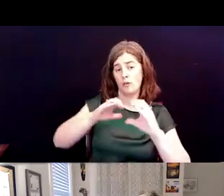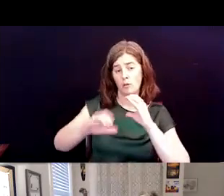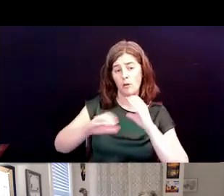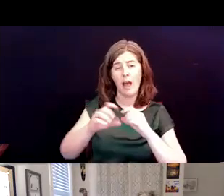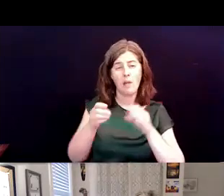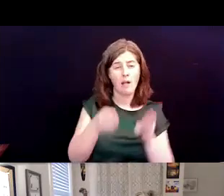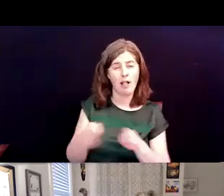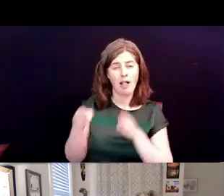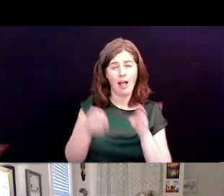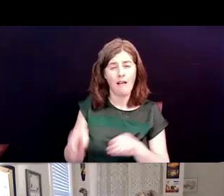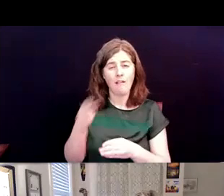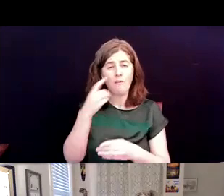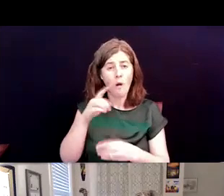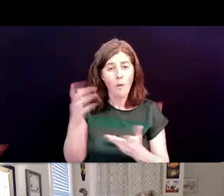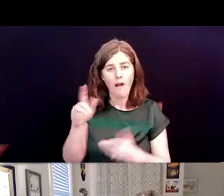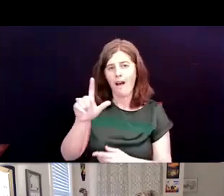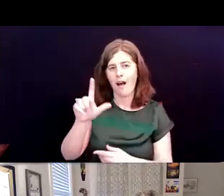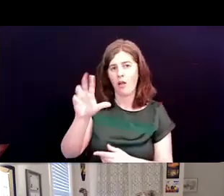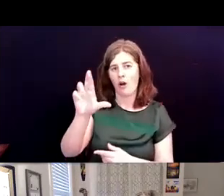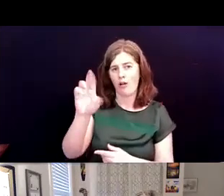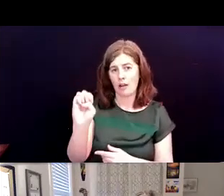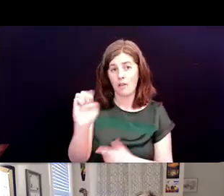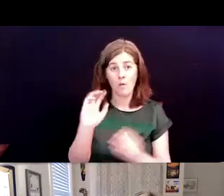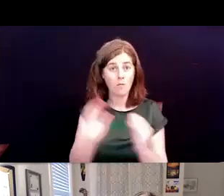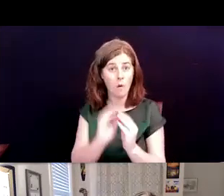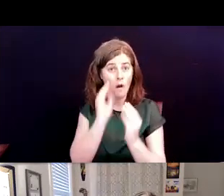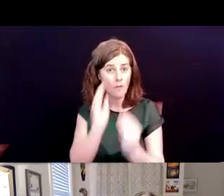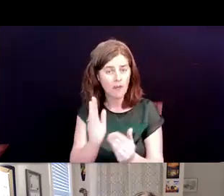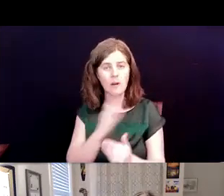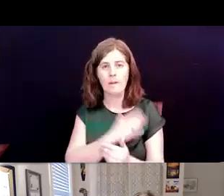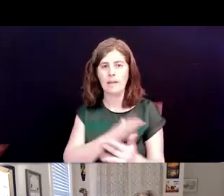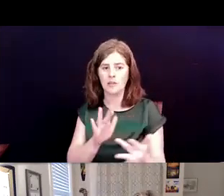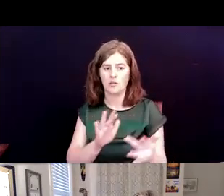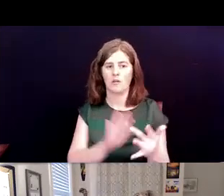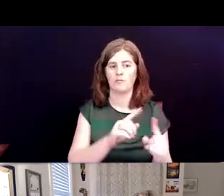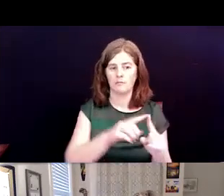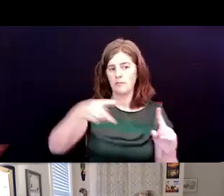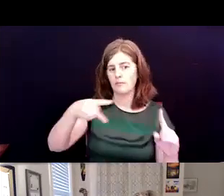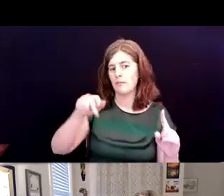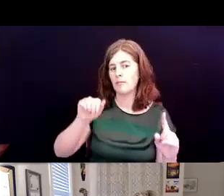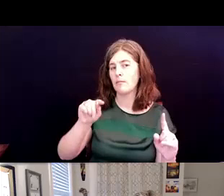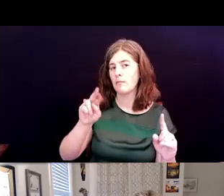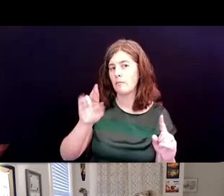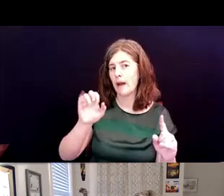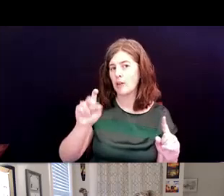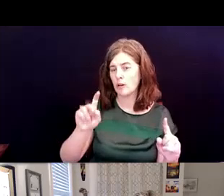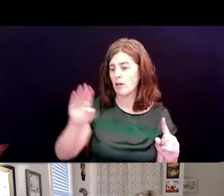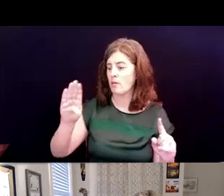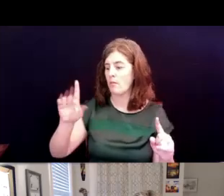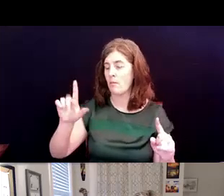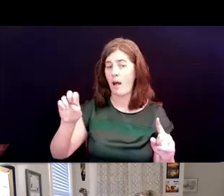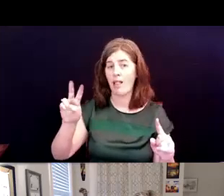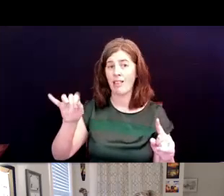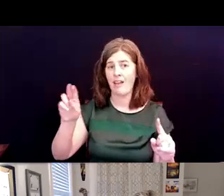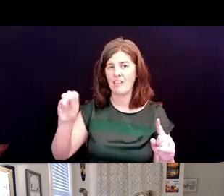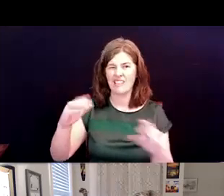for LRE. For more information, please contact Patrick Blevins at his email listed on the